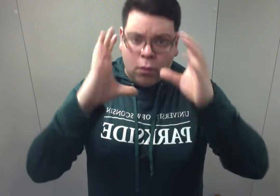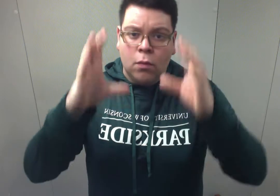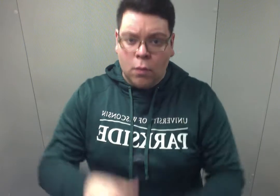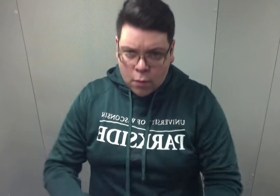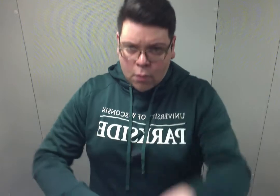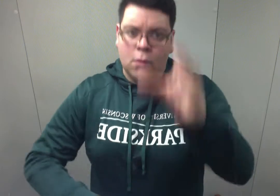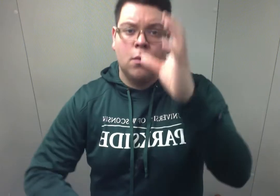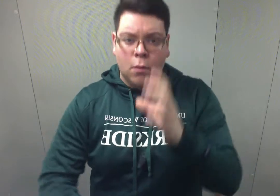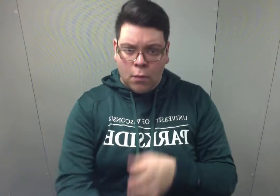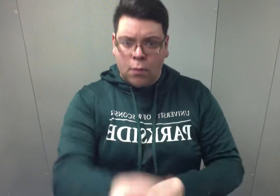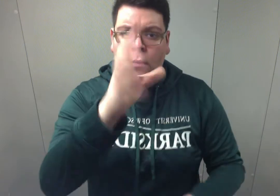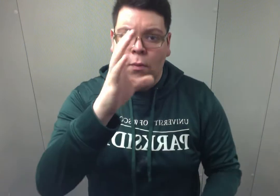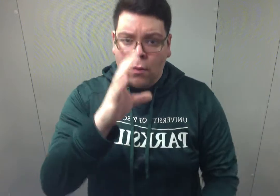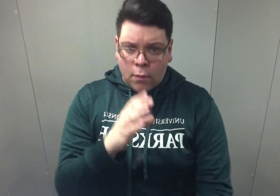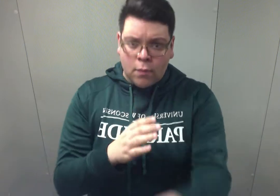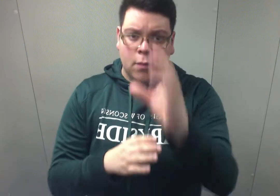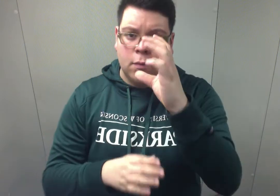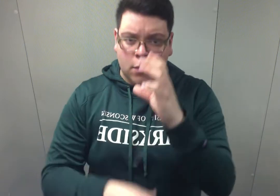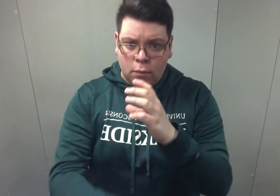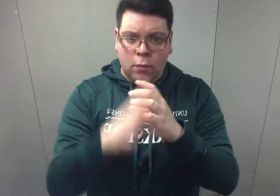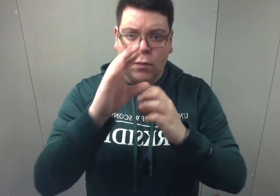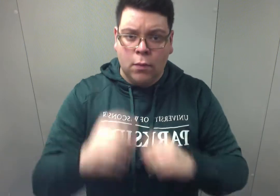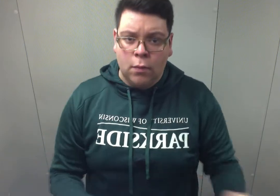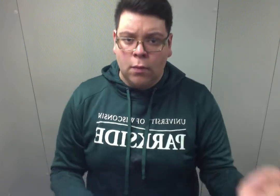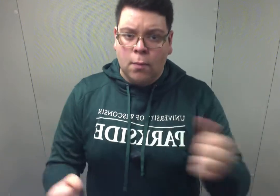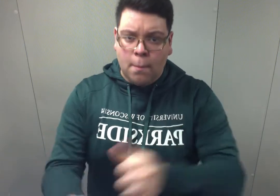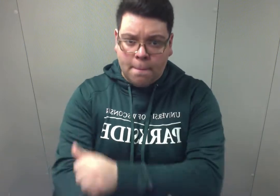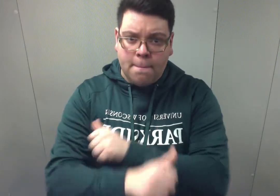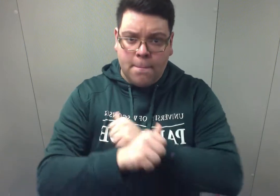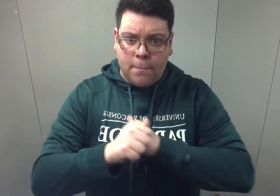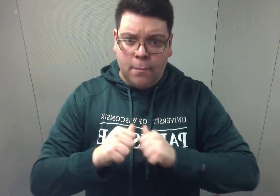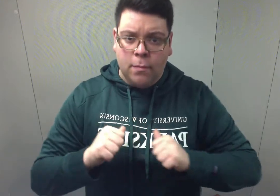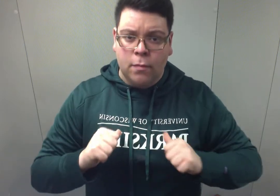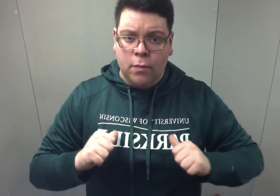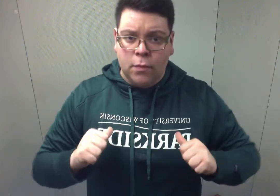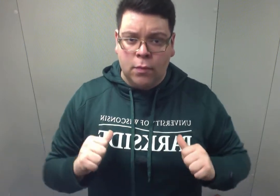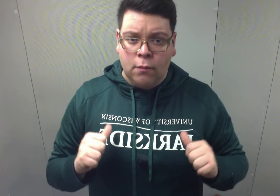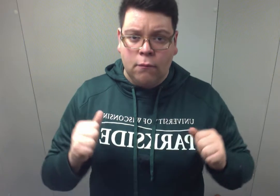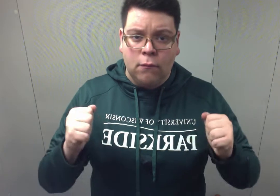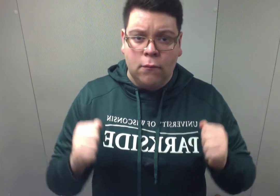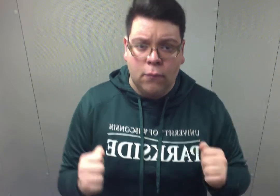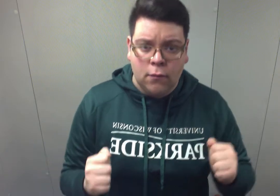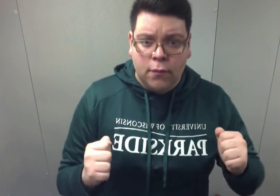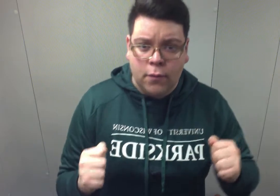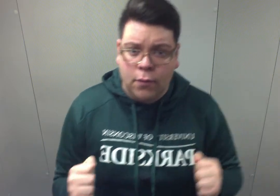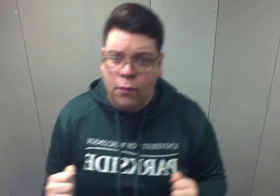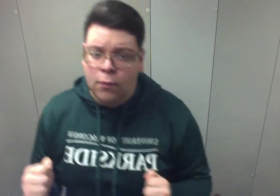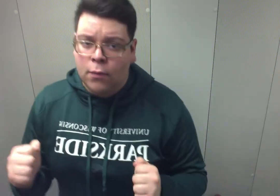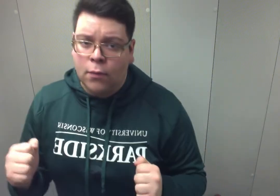drink, throwin' bad at your Isle of Scouts I'm gonna swing